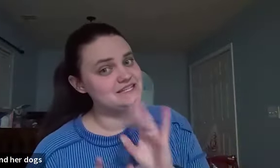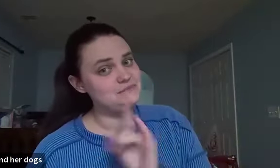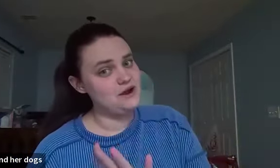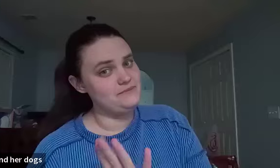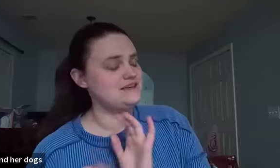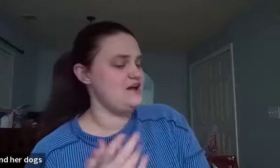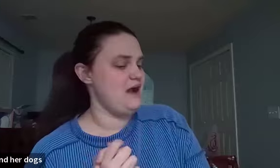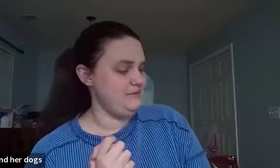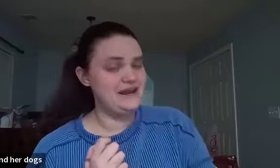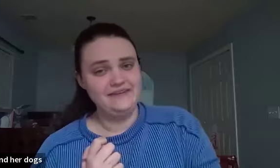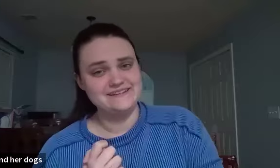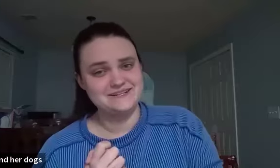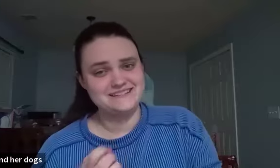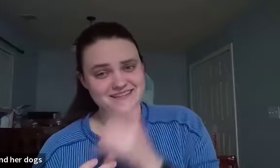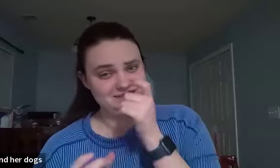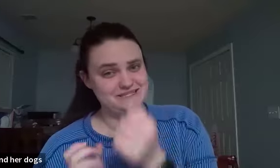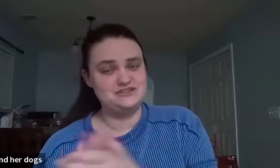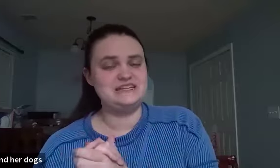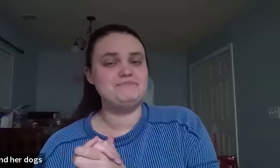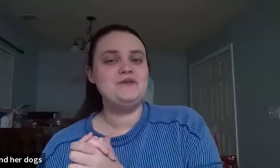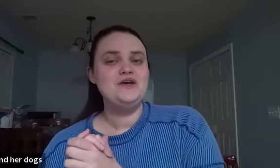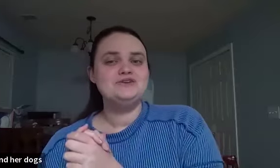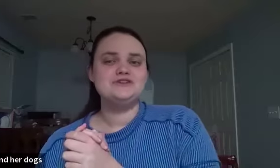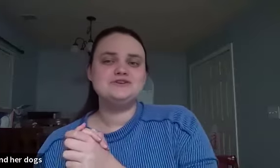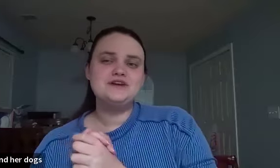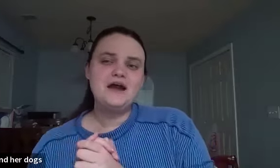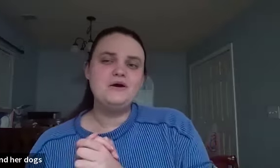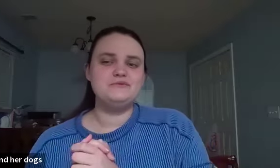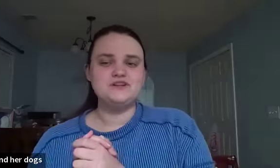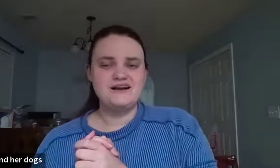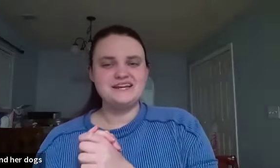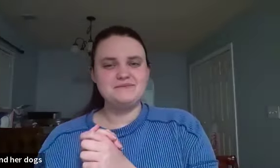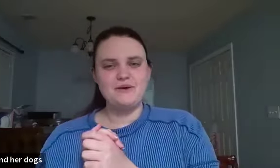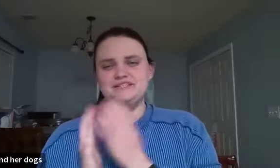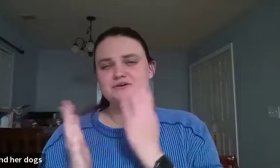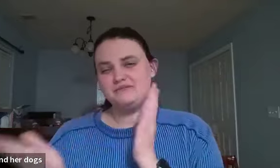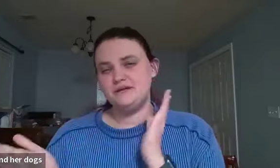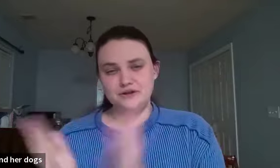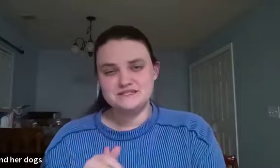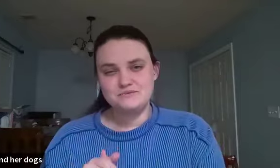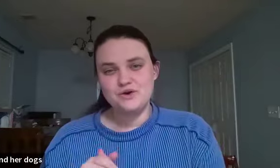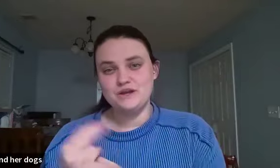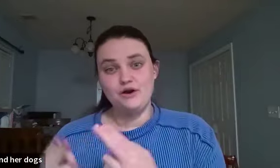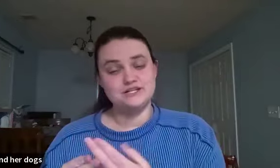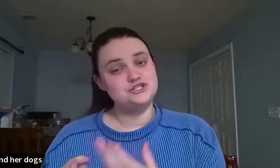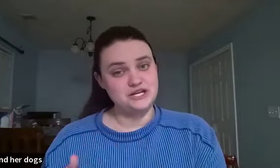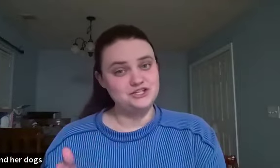this, I promise. I'm gonna add this here because I think it's always interesting. So you know how we're talking about if we don't know someone, we call it a